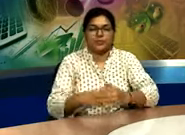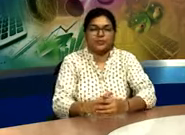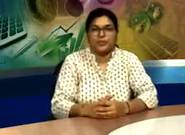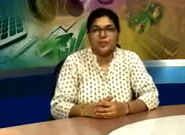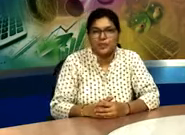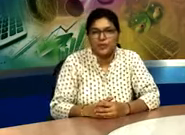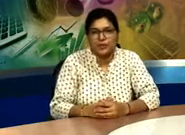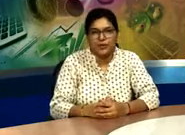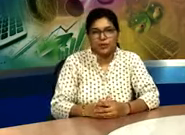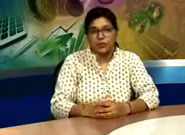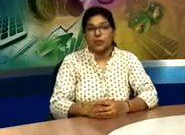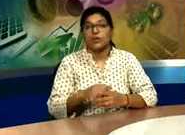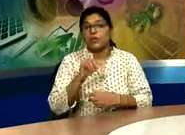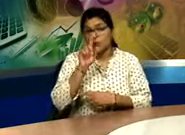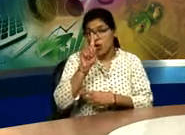about Mars.